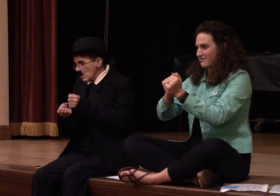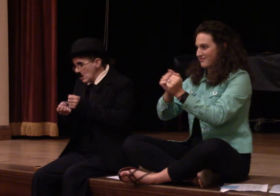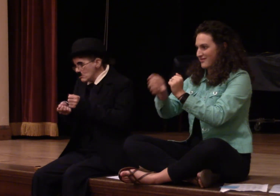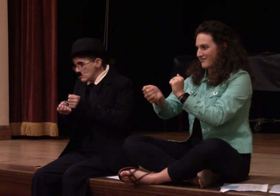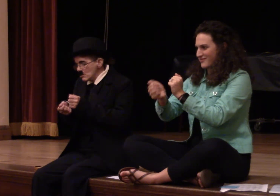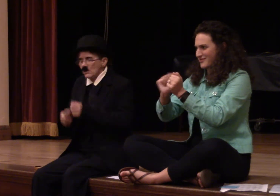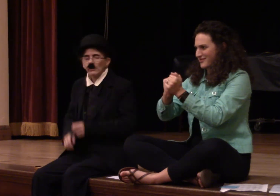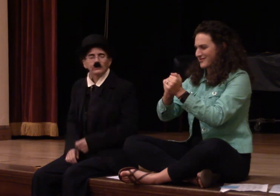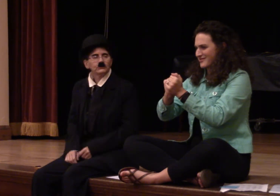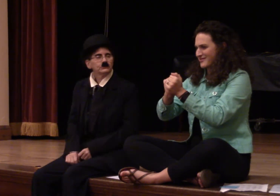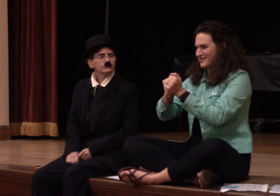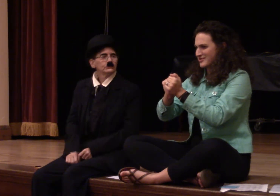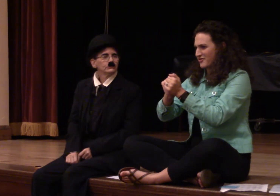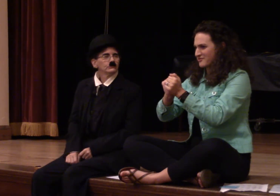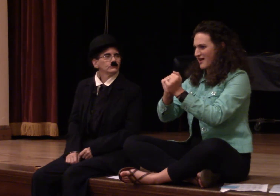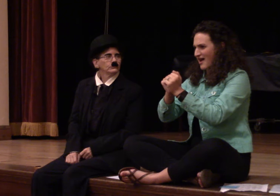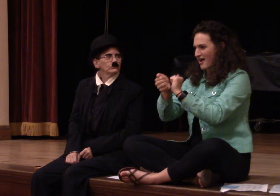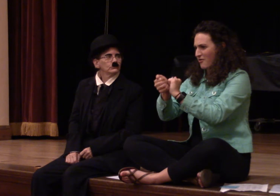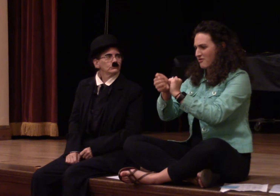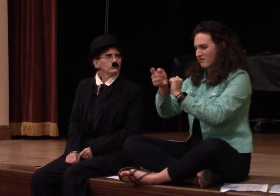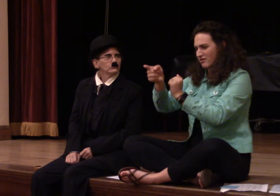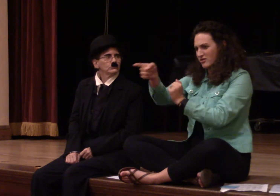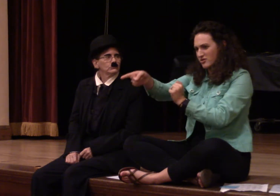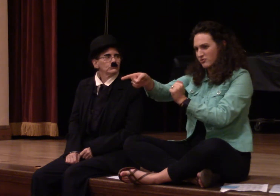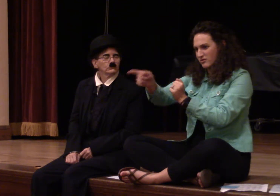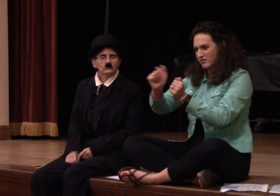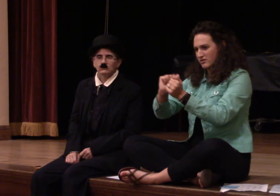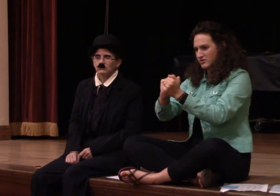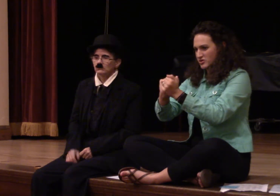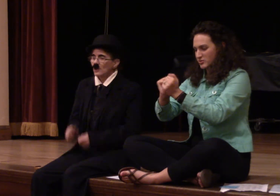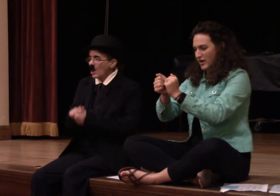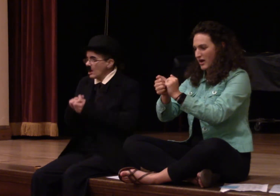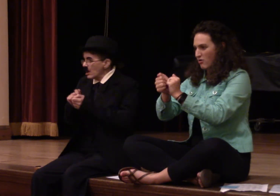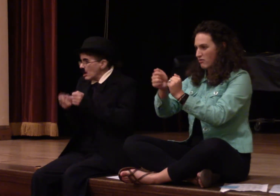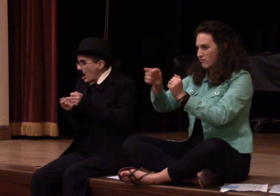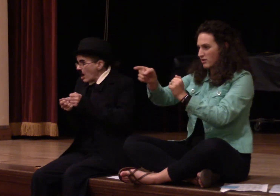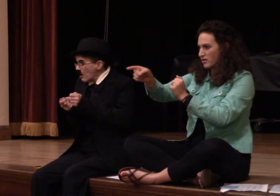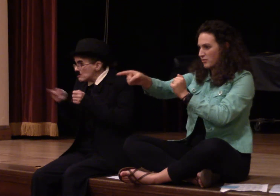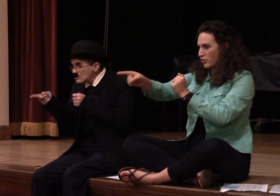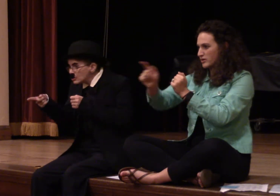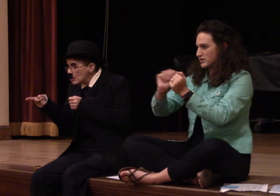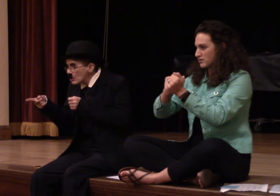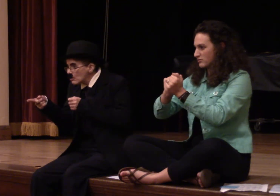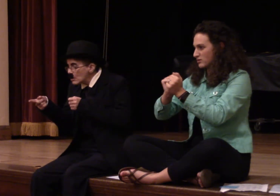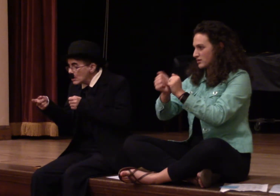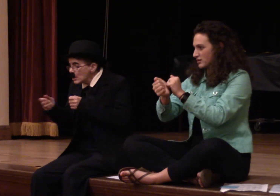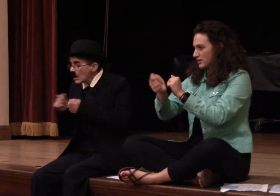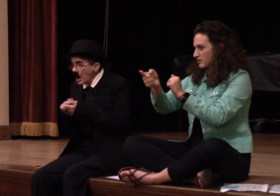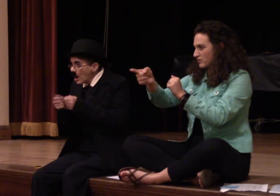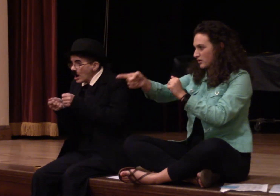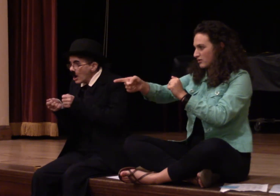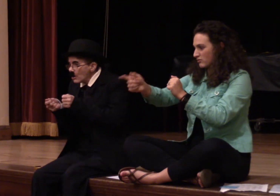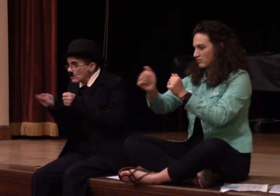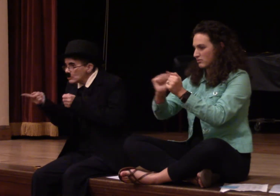Yeah, good. So how are you? So just be how and point to you. How are you?